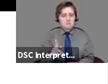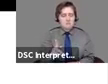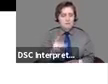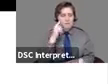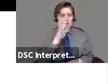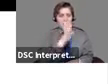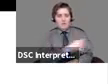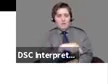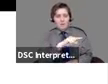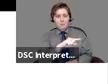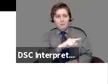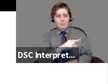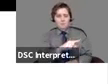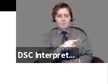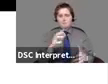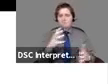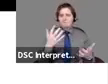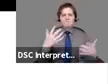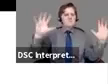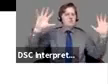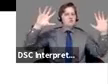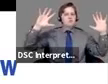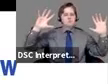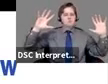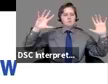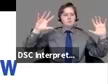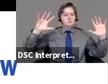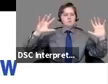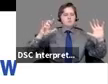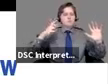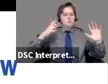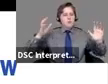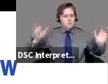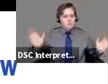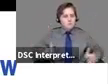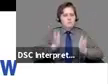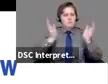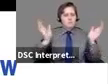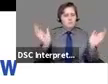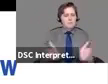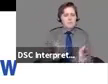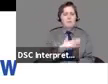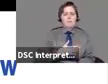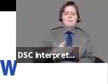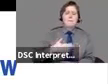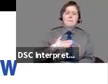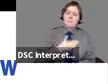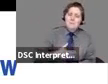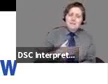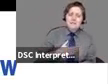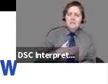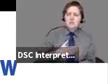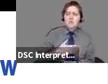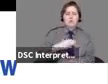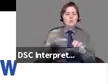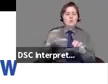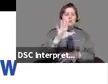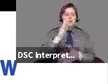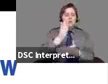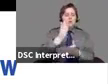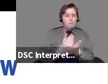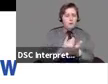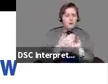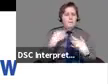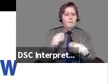individual victims are long gone. We are encouraging people to please, please do their share